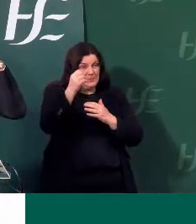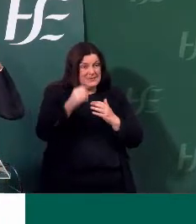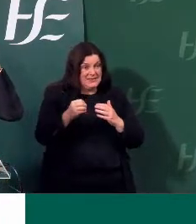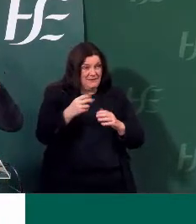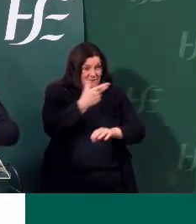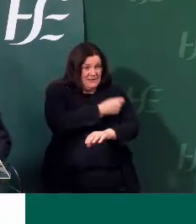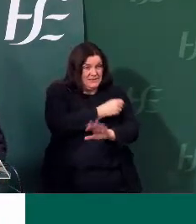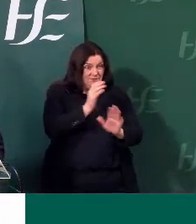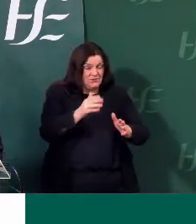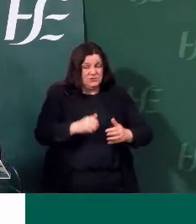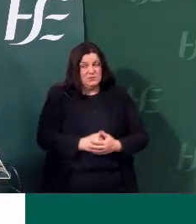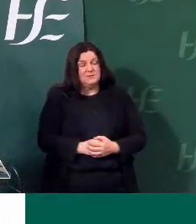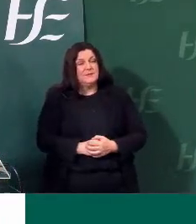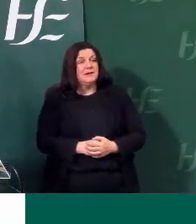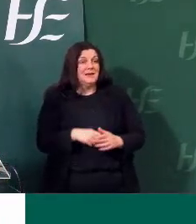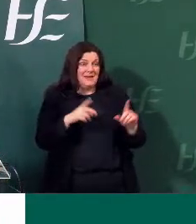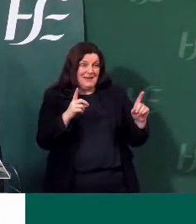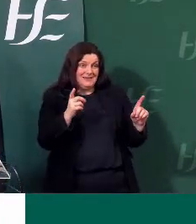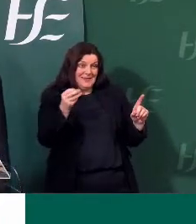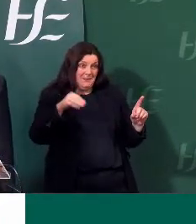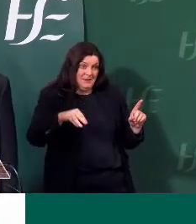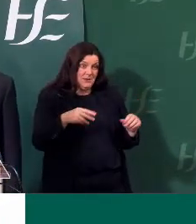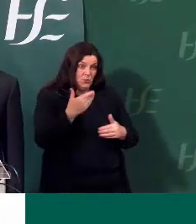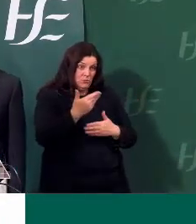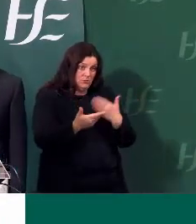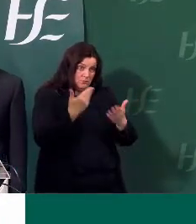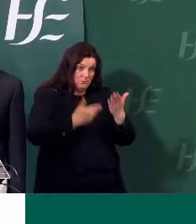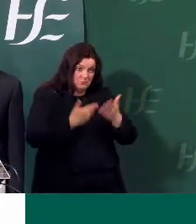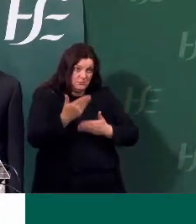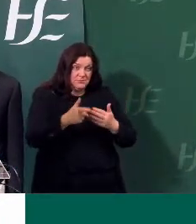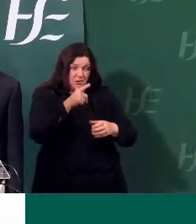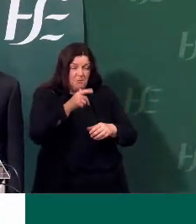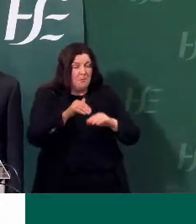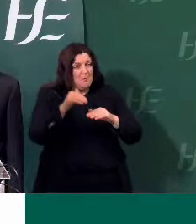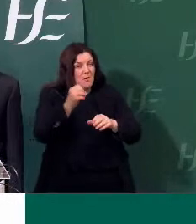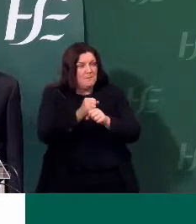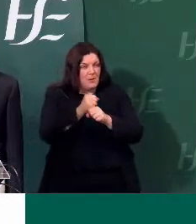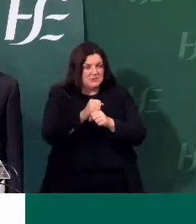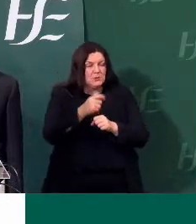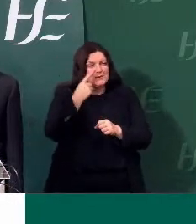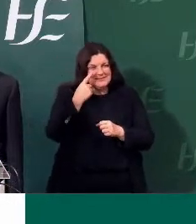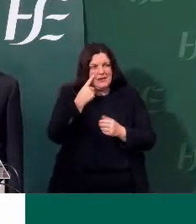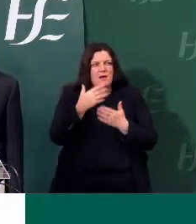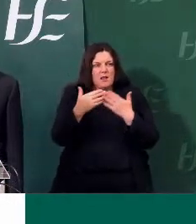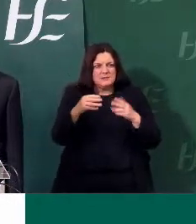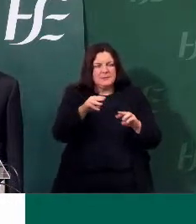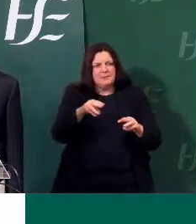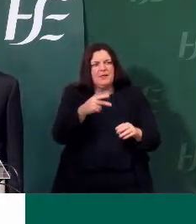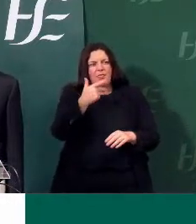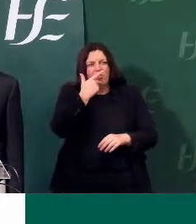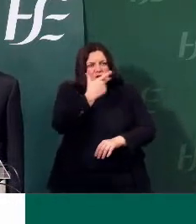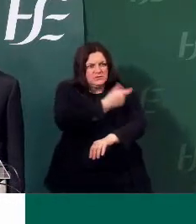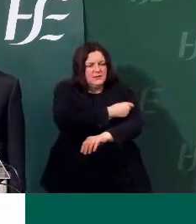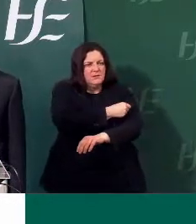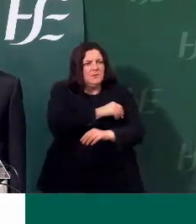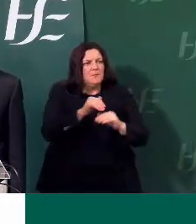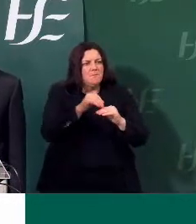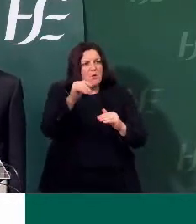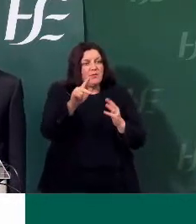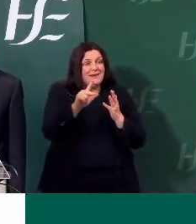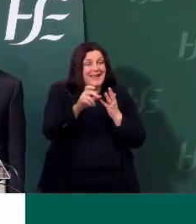who's will speak after, will elaborate on this. We see huge uptakes of the booster over 80s,